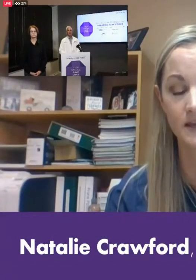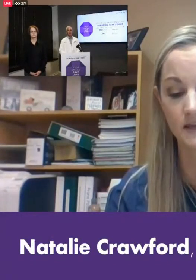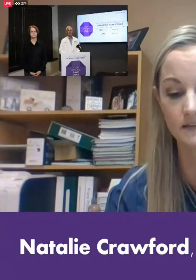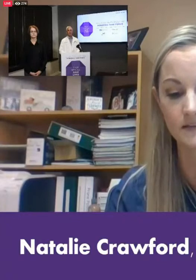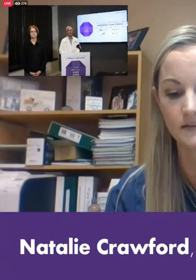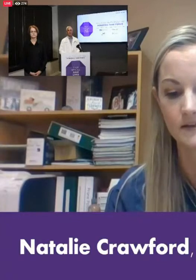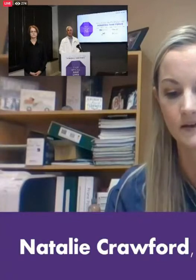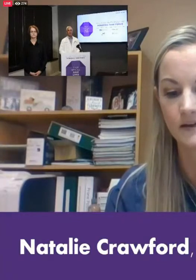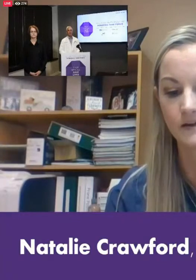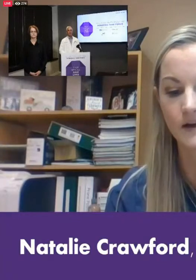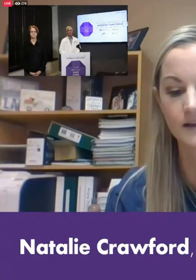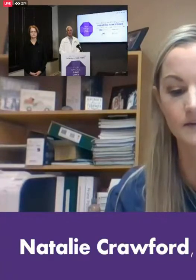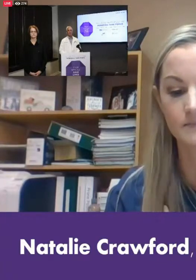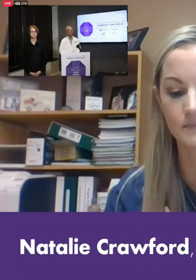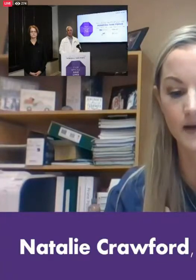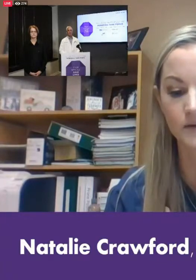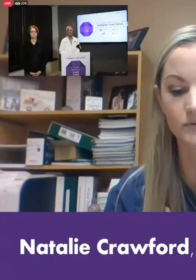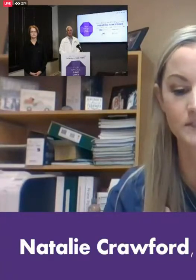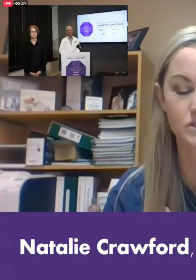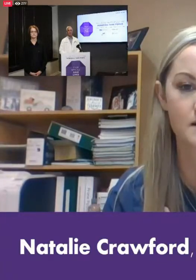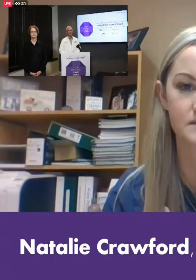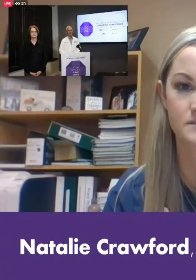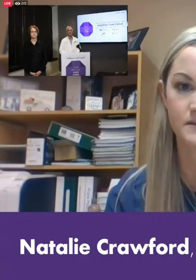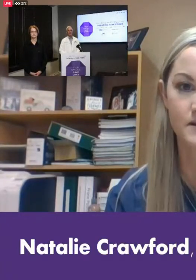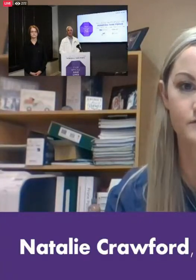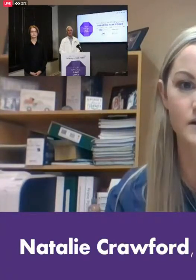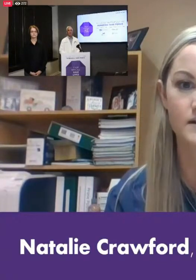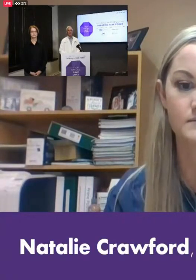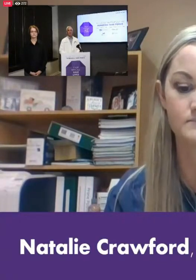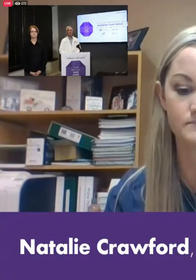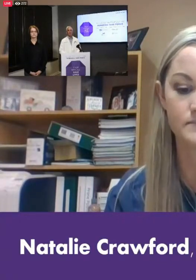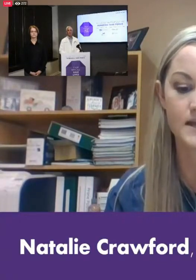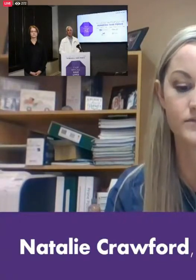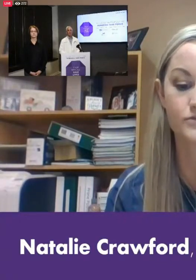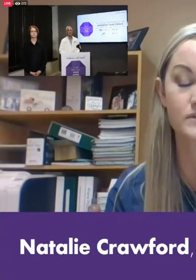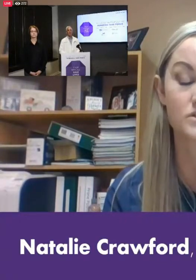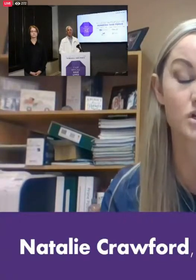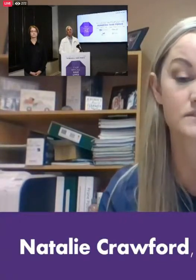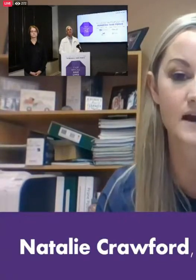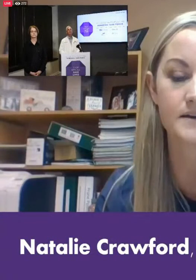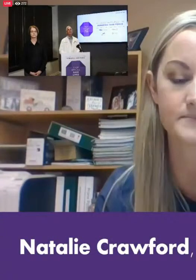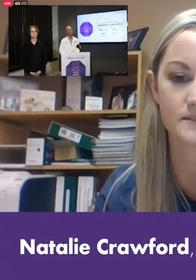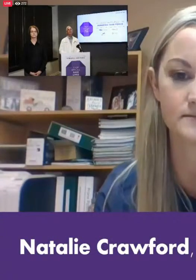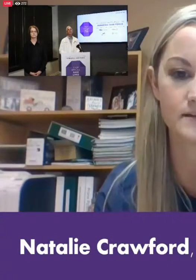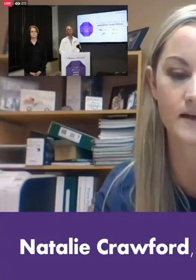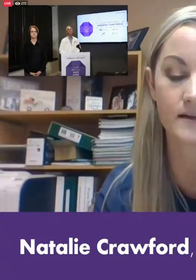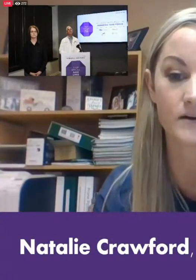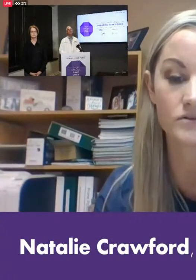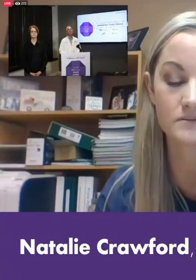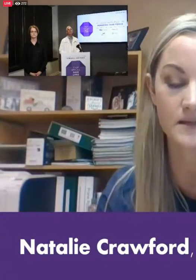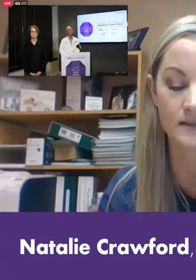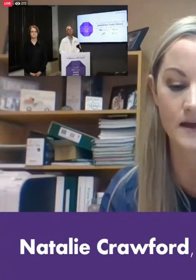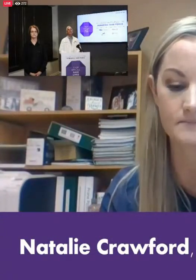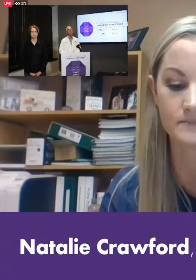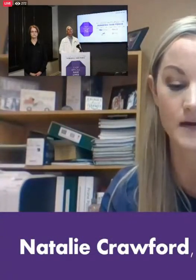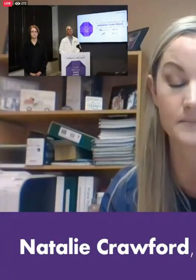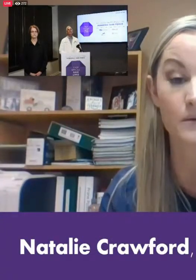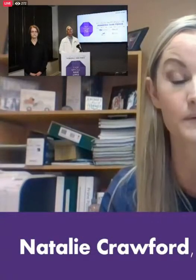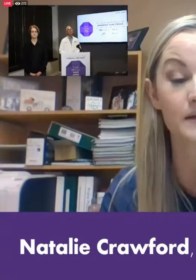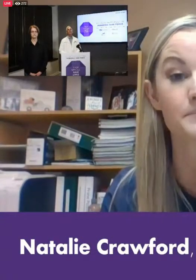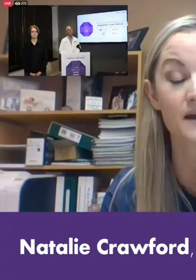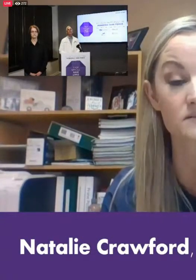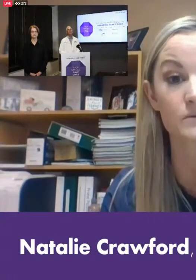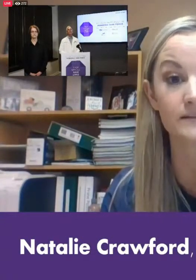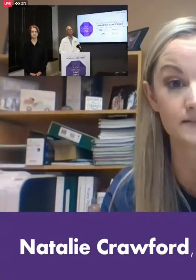to be in, thinking, here I am. My only job is to be there for him and through these hard times. And that ultimately